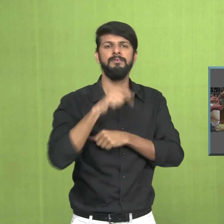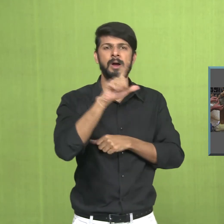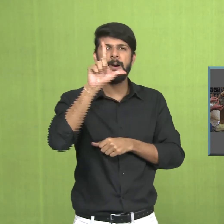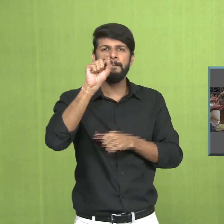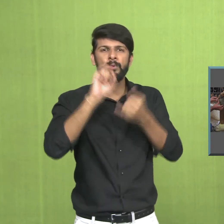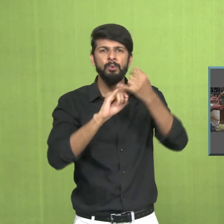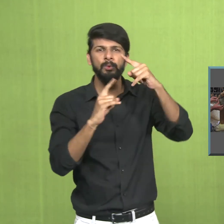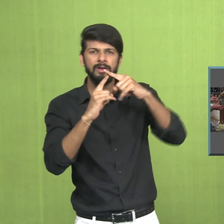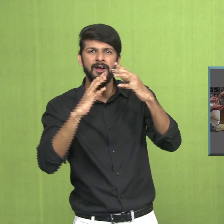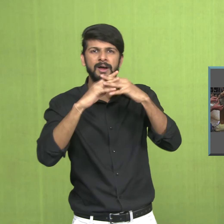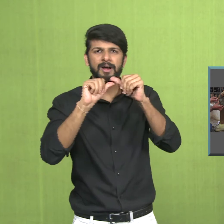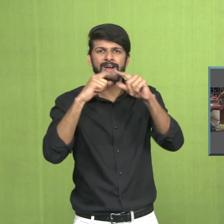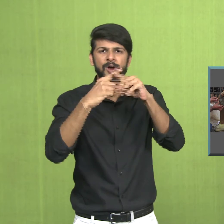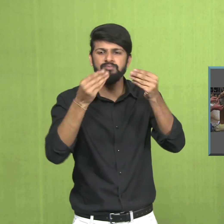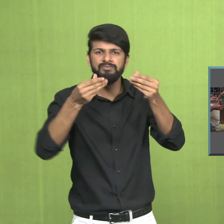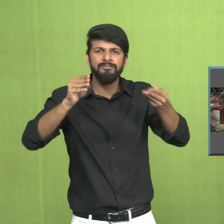the metal sculptures were casted.